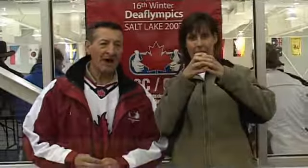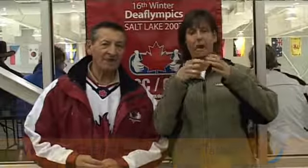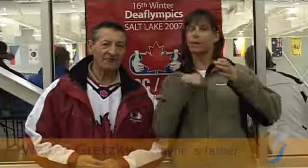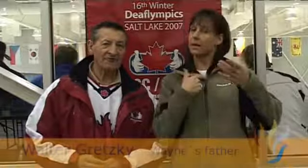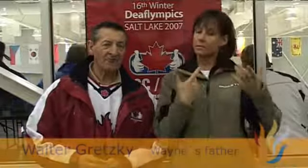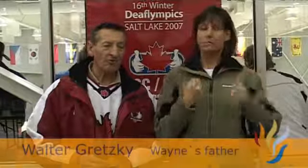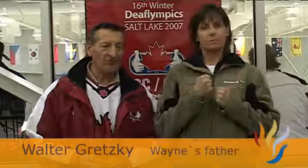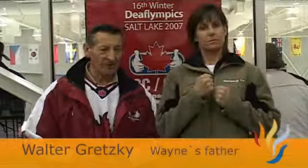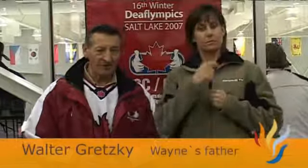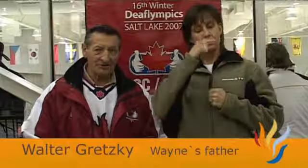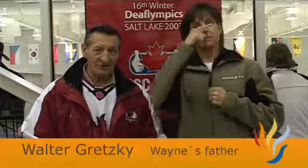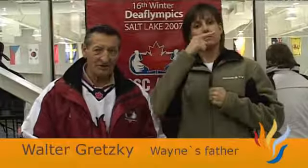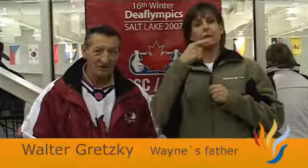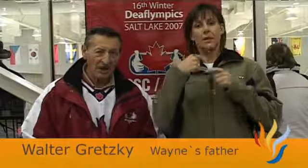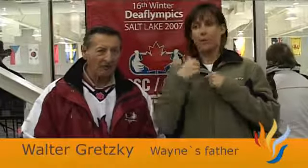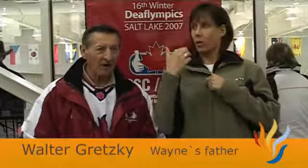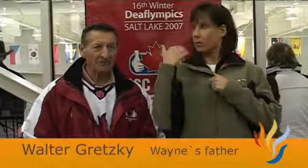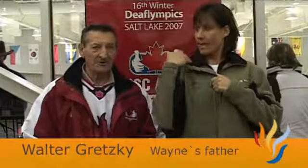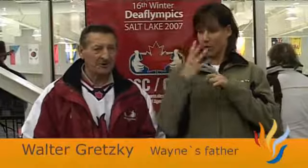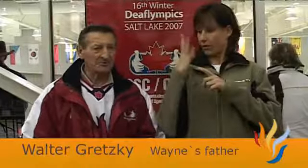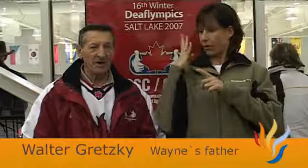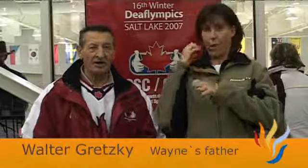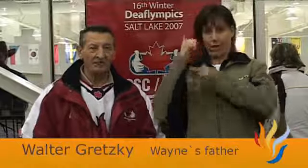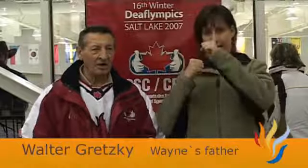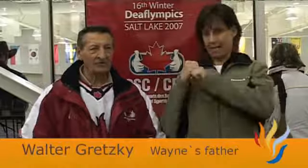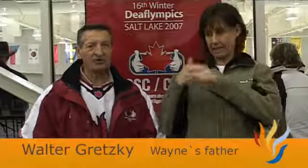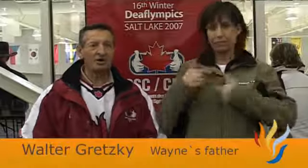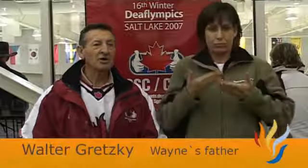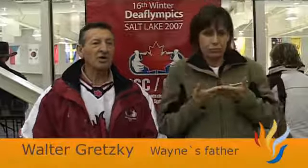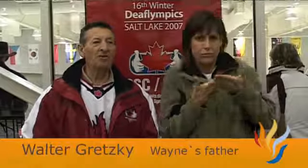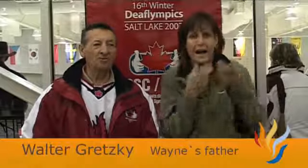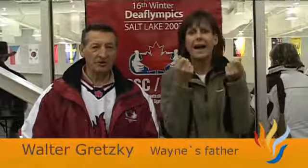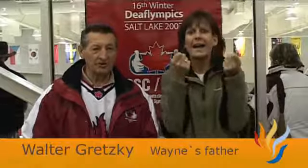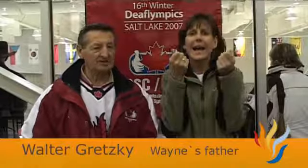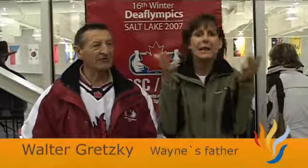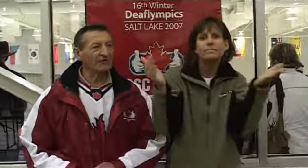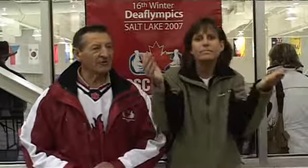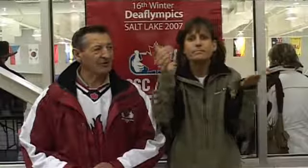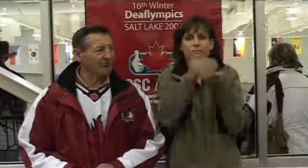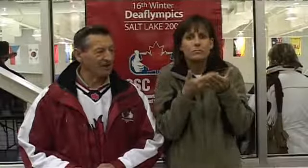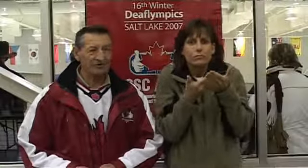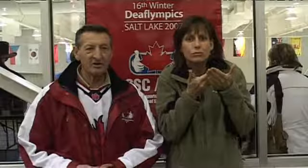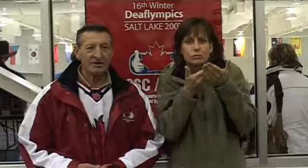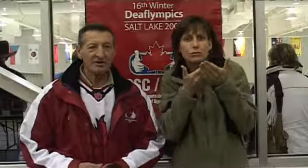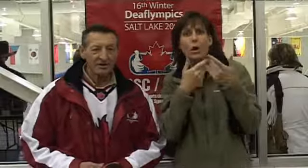past 4 years, I've helped them raise money. I've gone to their golf tournaments and different events,